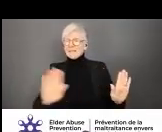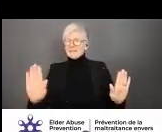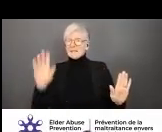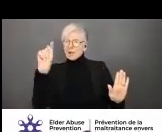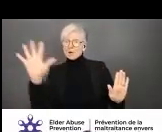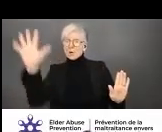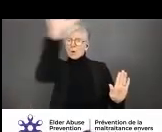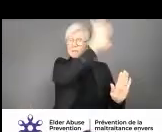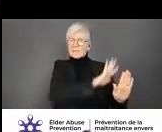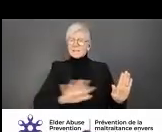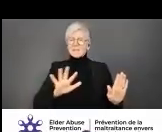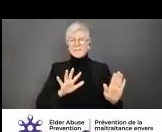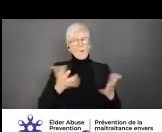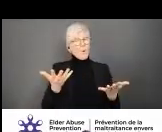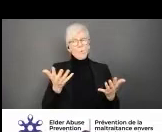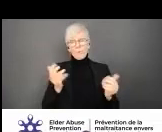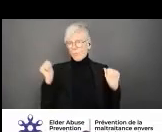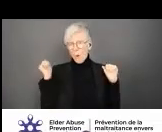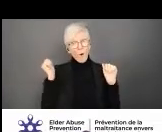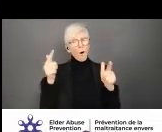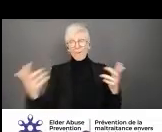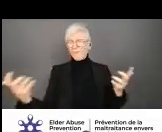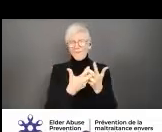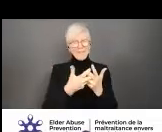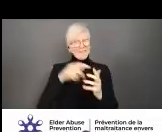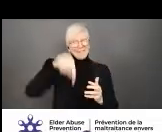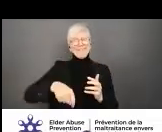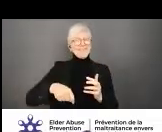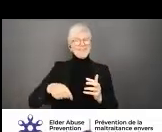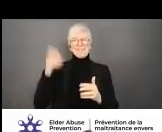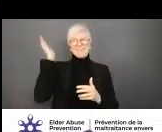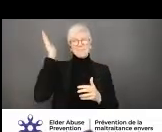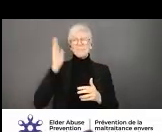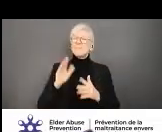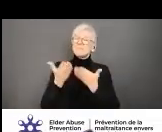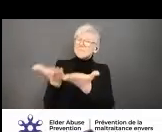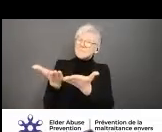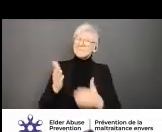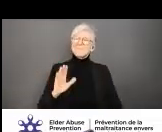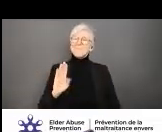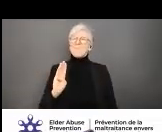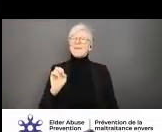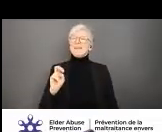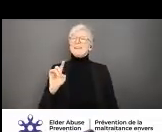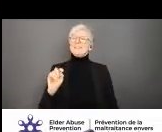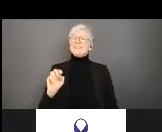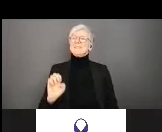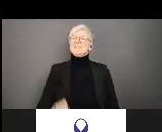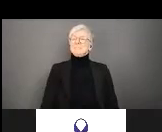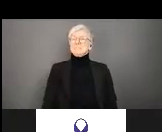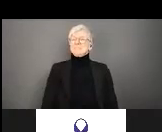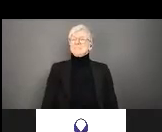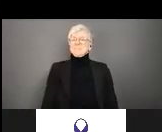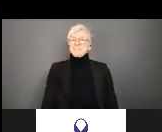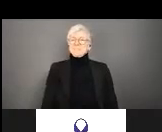you do fit into this roadmap, and I will let Benedict start the presentation. Thank you. Thanks,